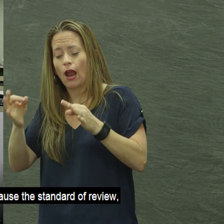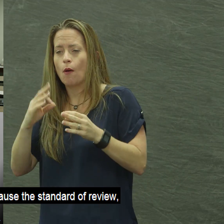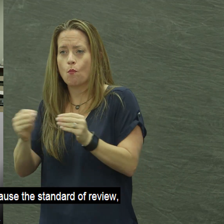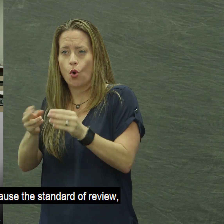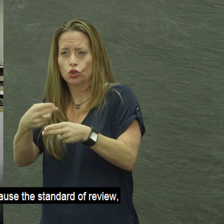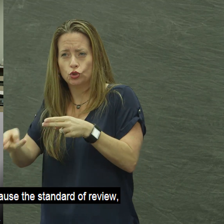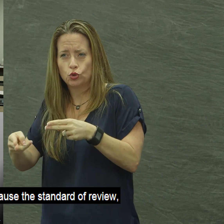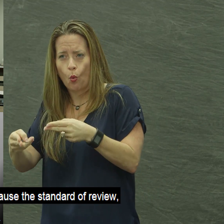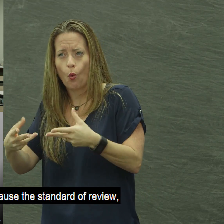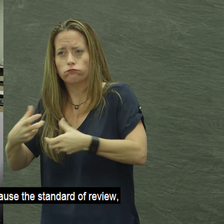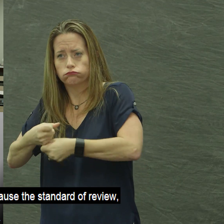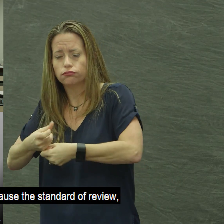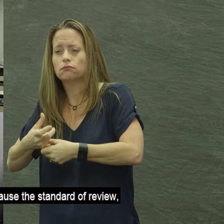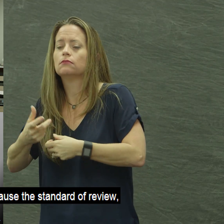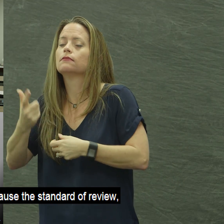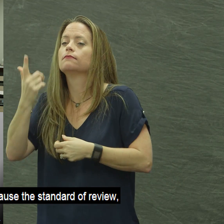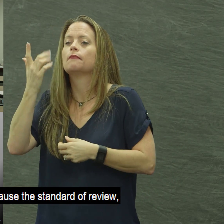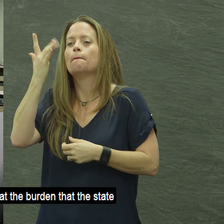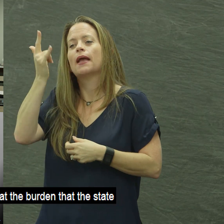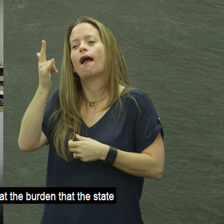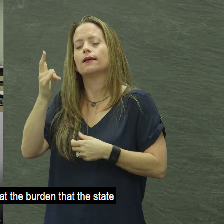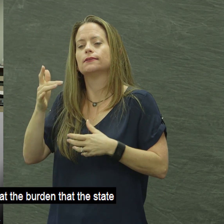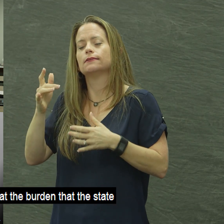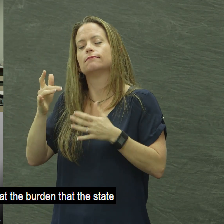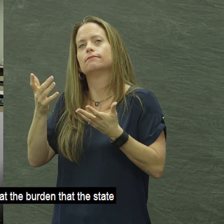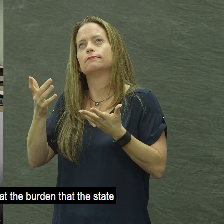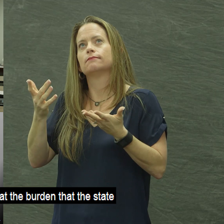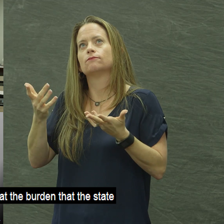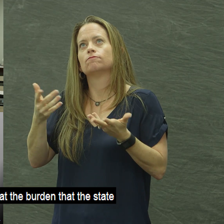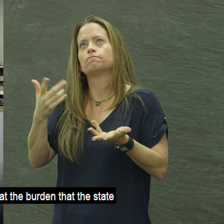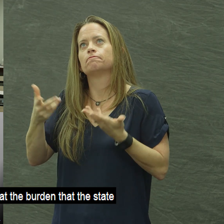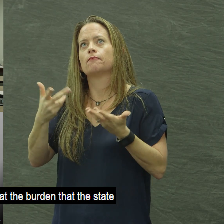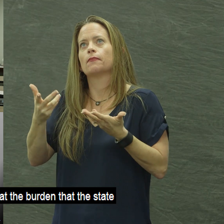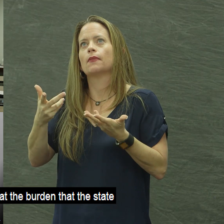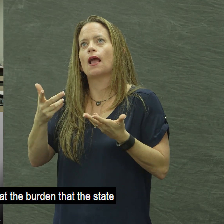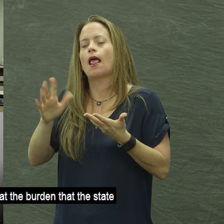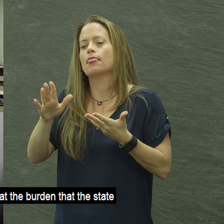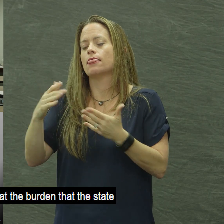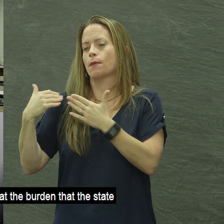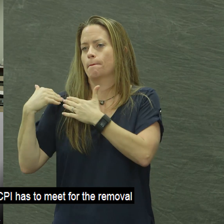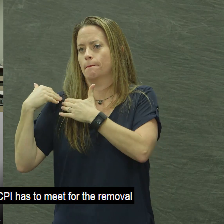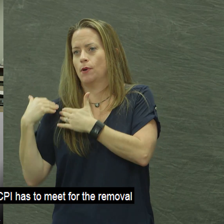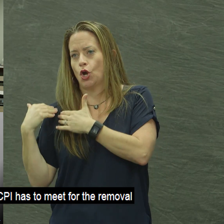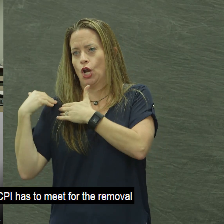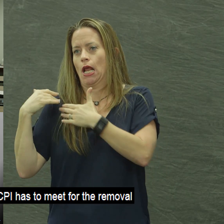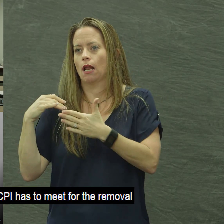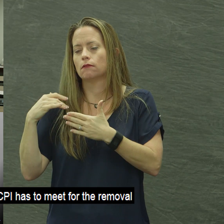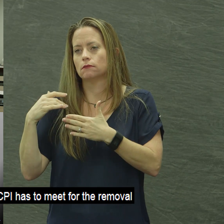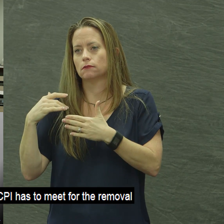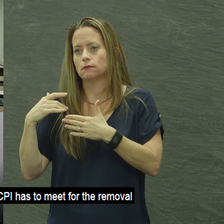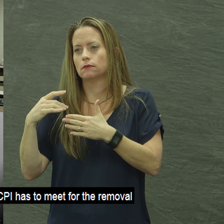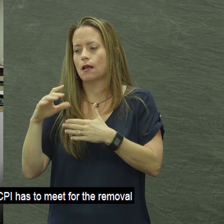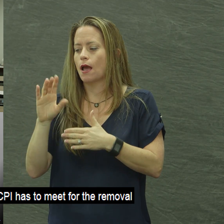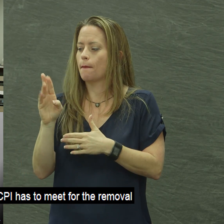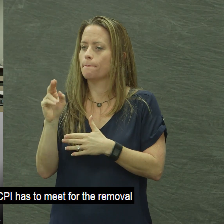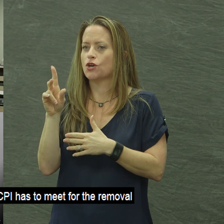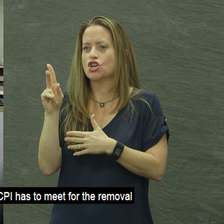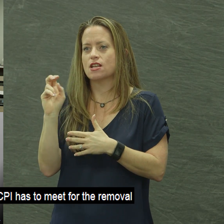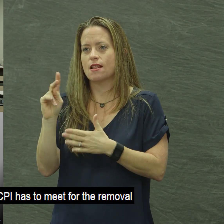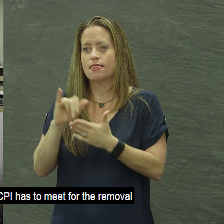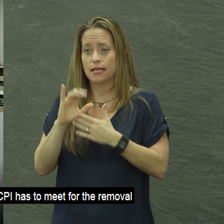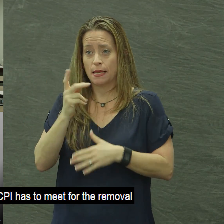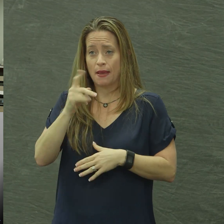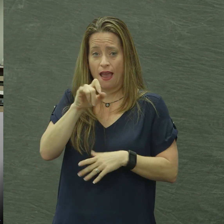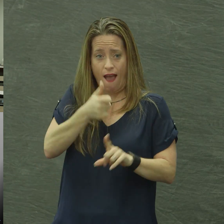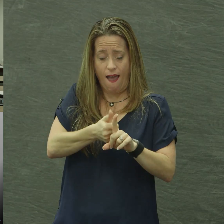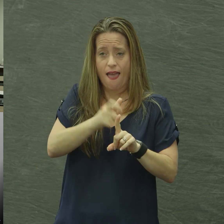the standard of review, what the burden that the state or the CPI has to meet